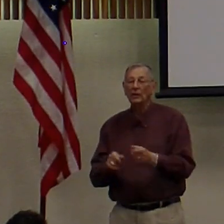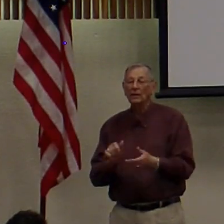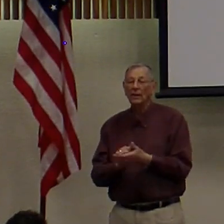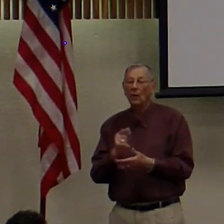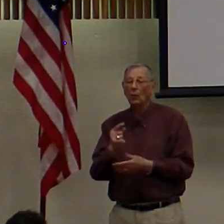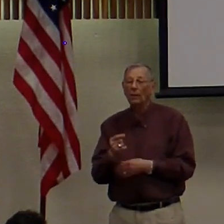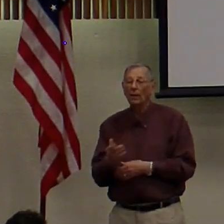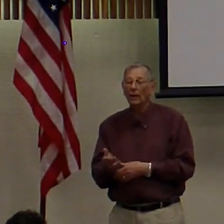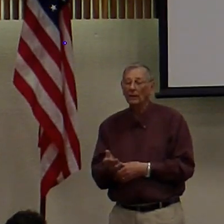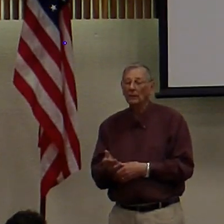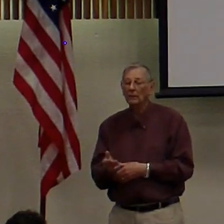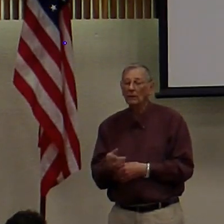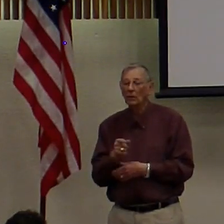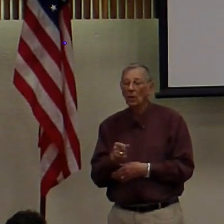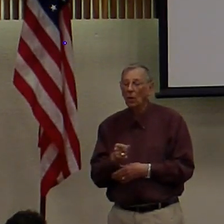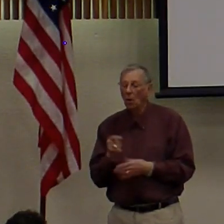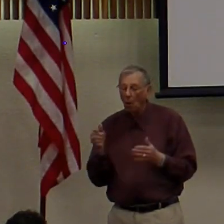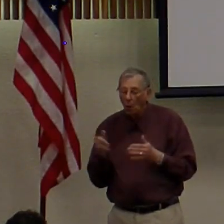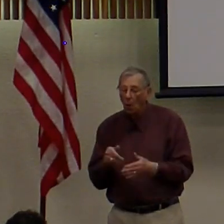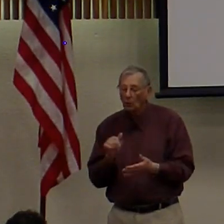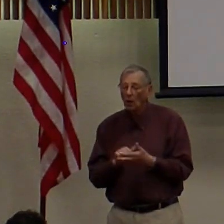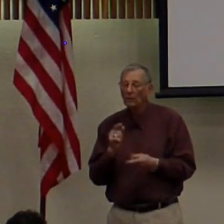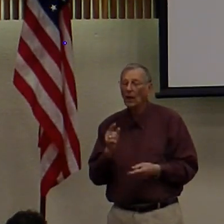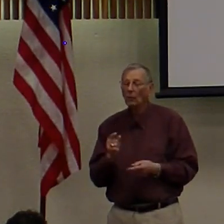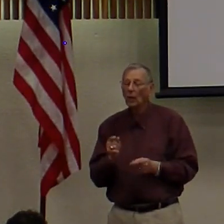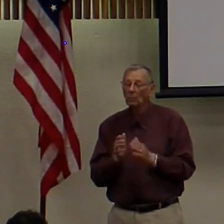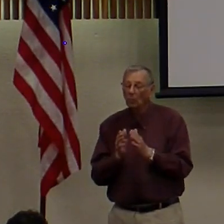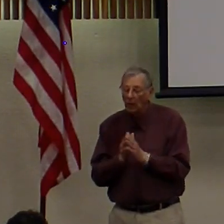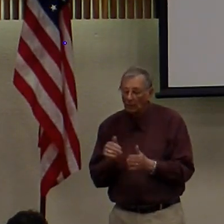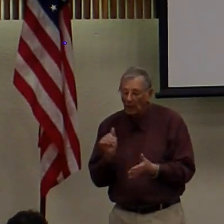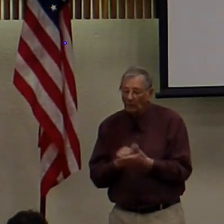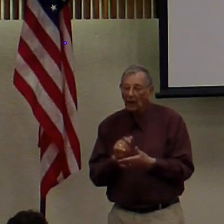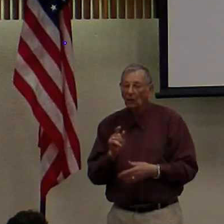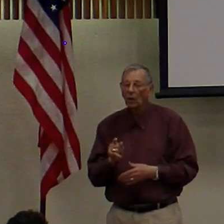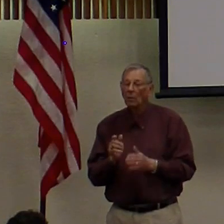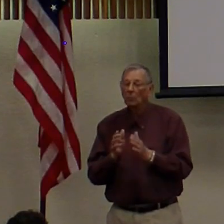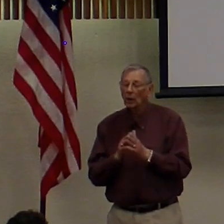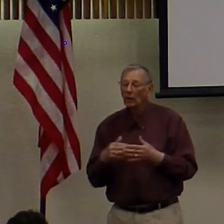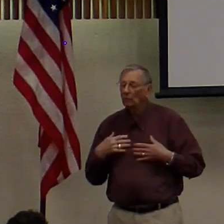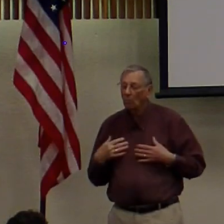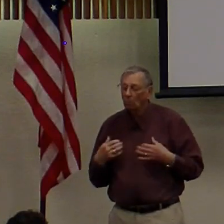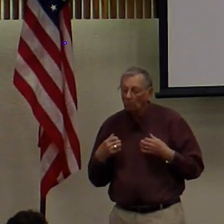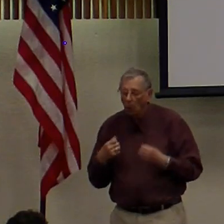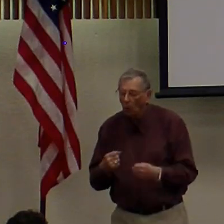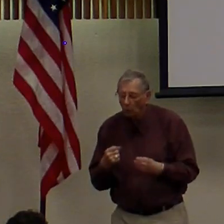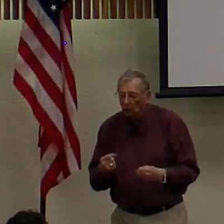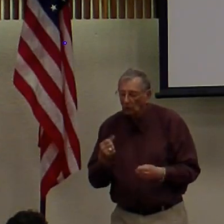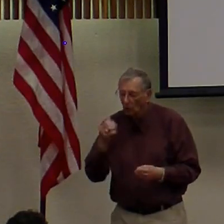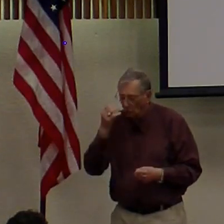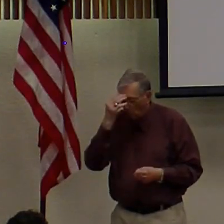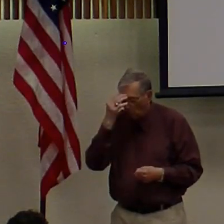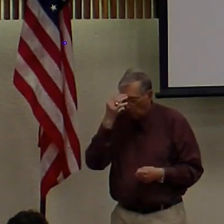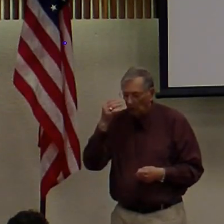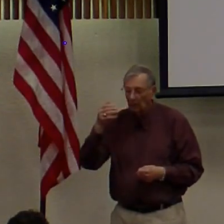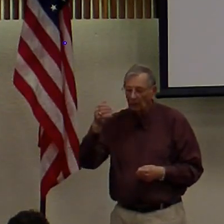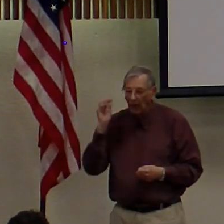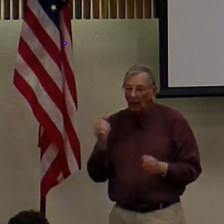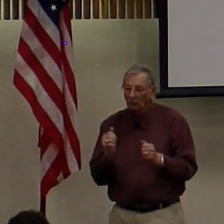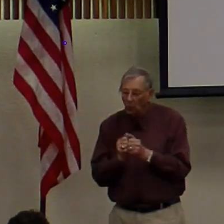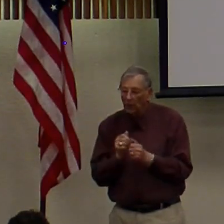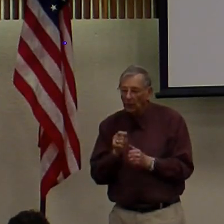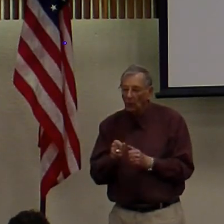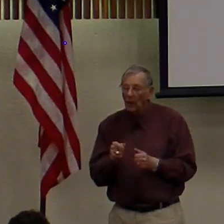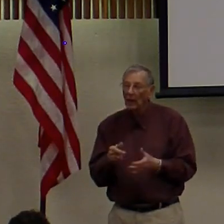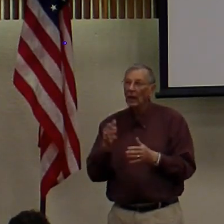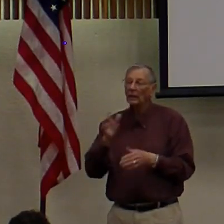thing. Hone in on that one. Pray about that one. Pray for boldness, knowing that God is with you, and